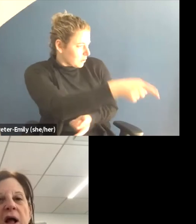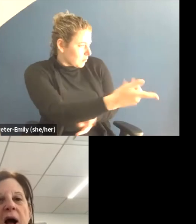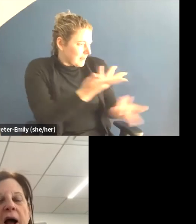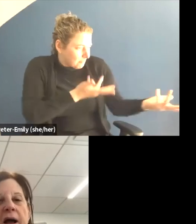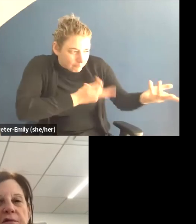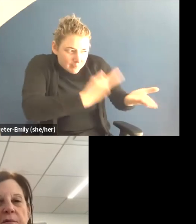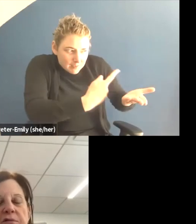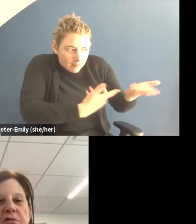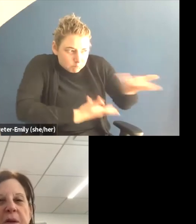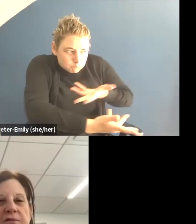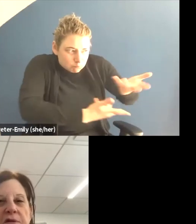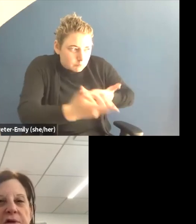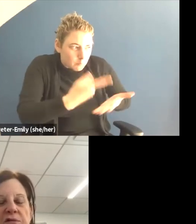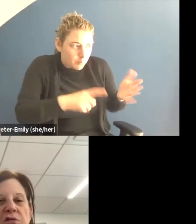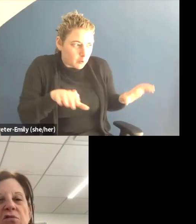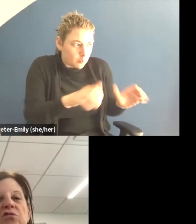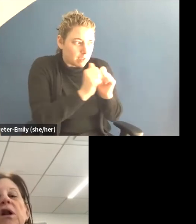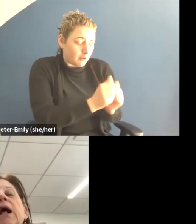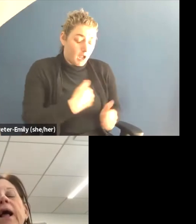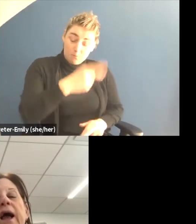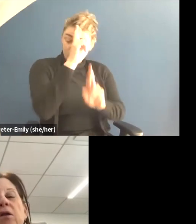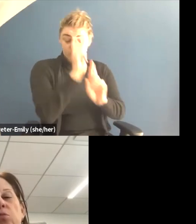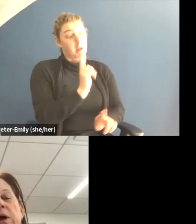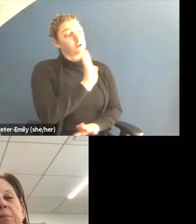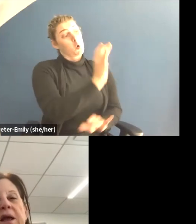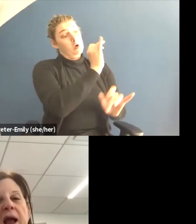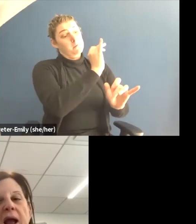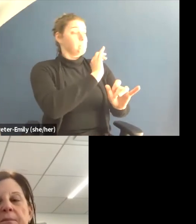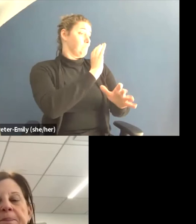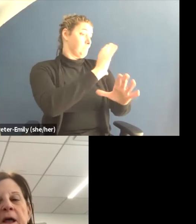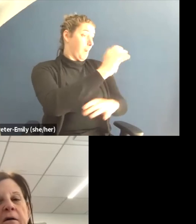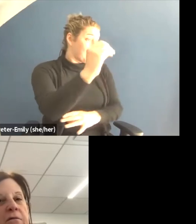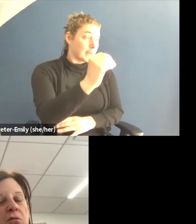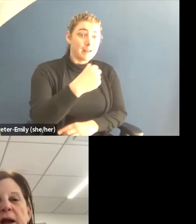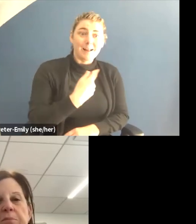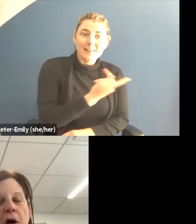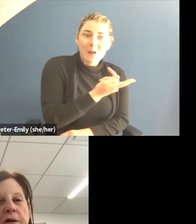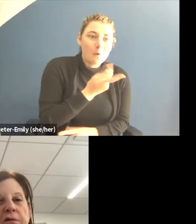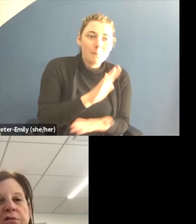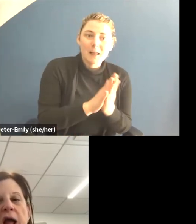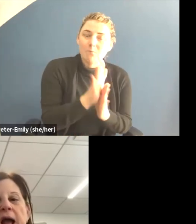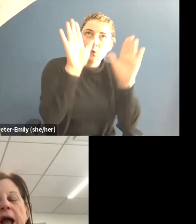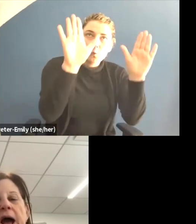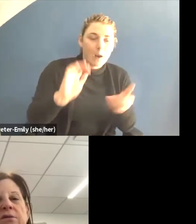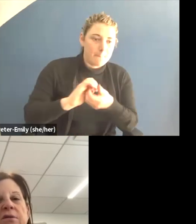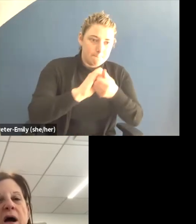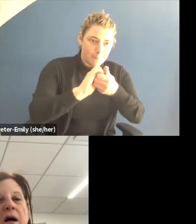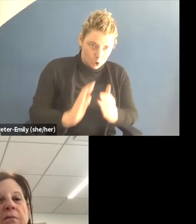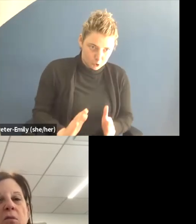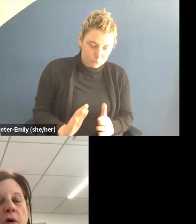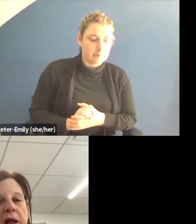together. I have enormous respect for your institution. And we became great partners,